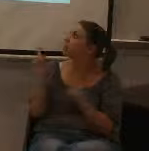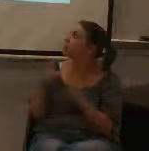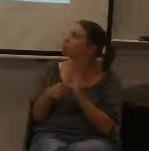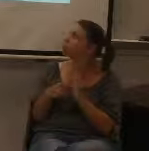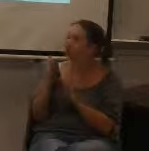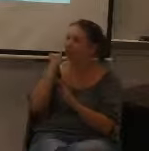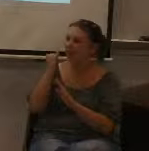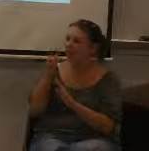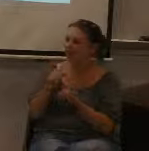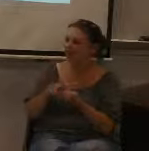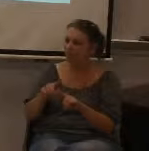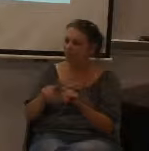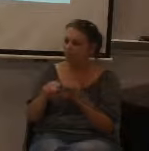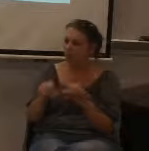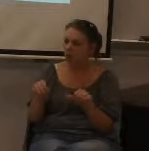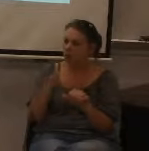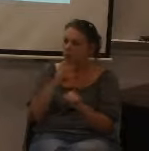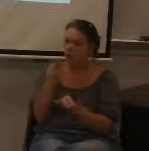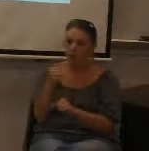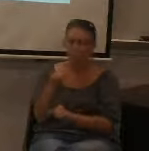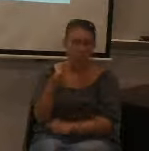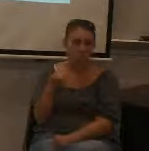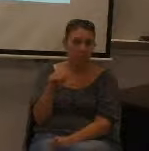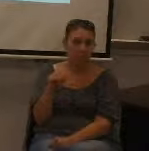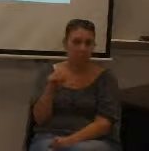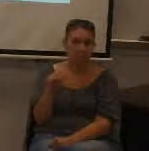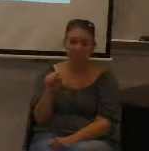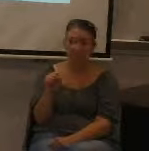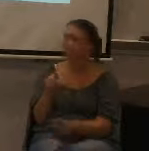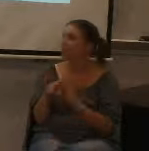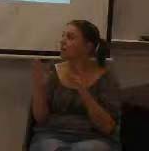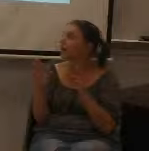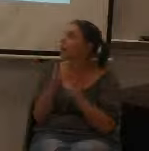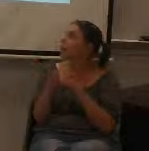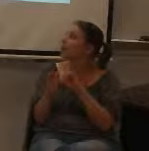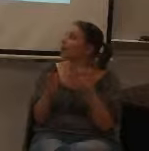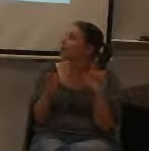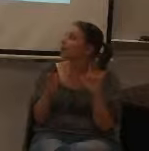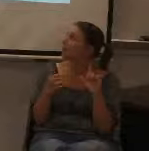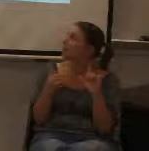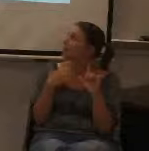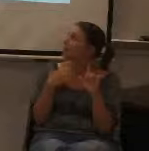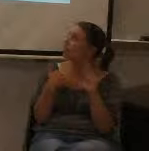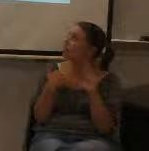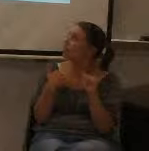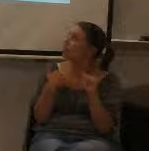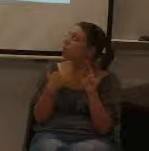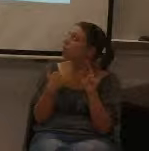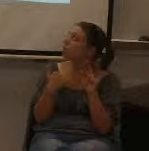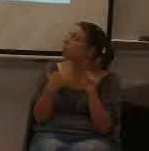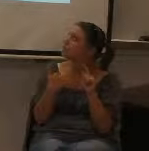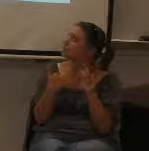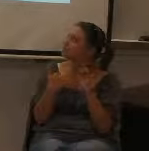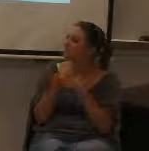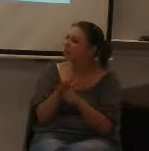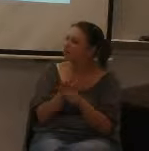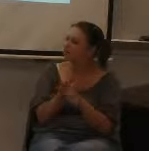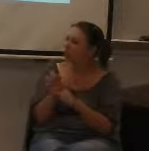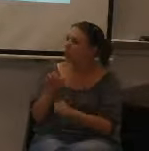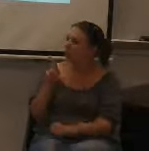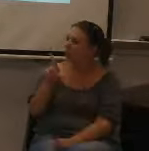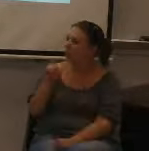groundwater habitats. So in the very top left-hand corner, we have a karstic region where the limestone